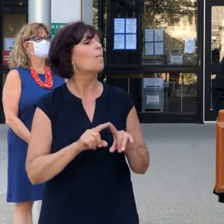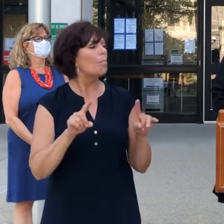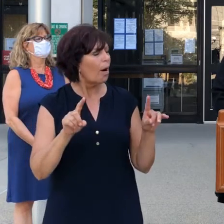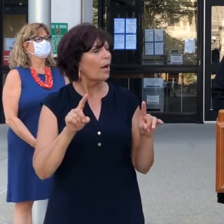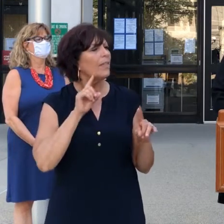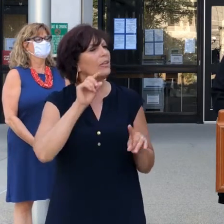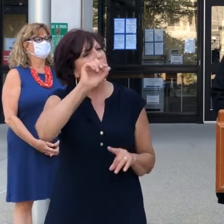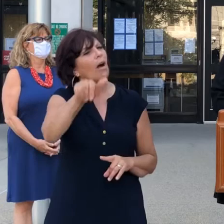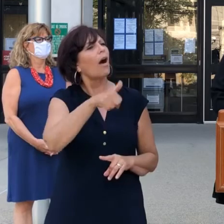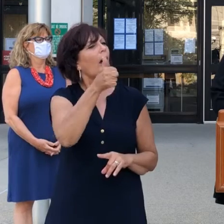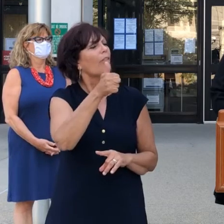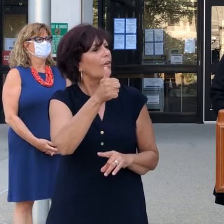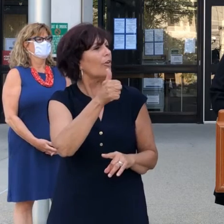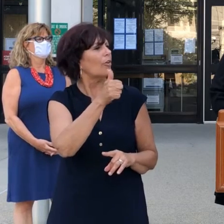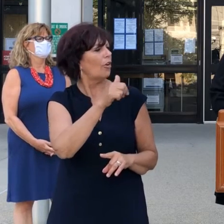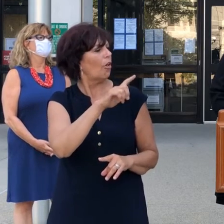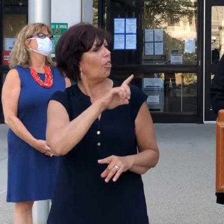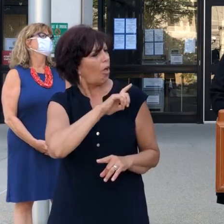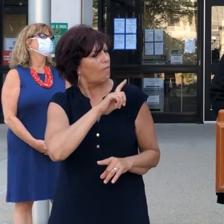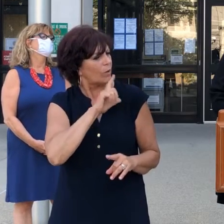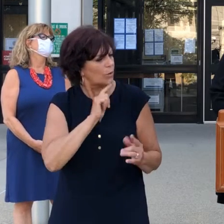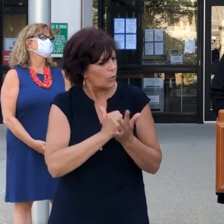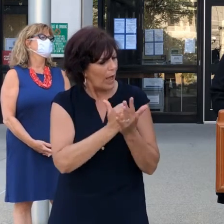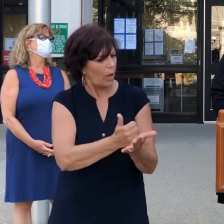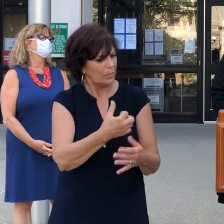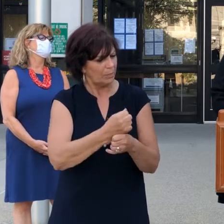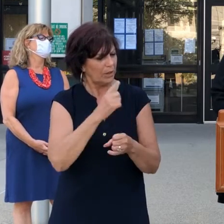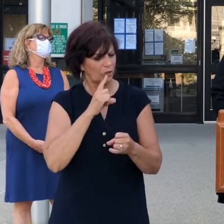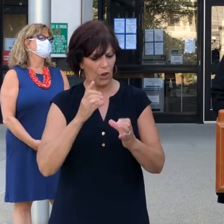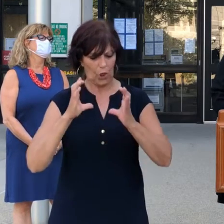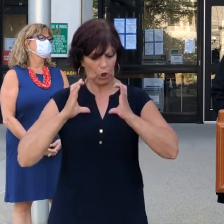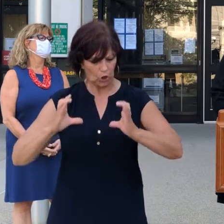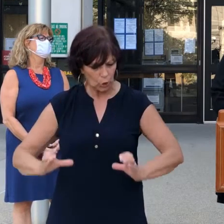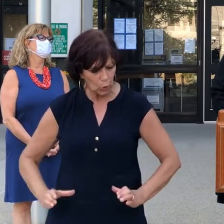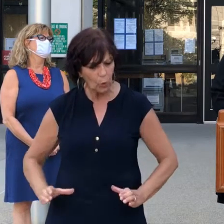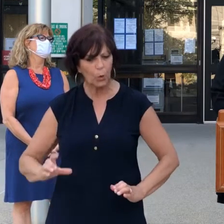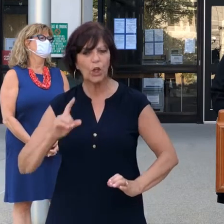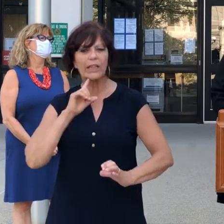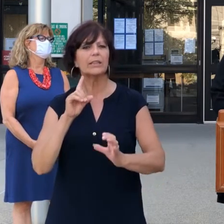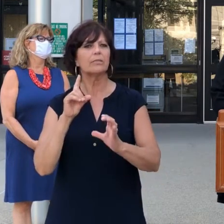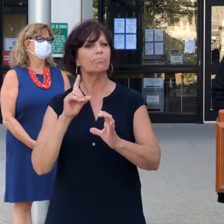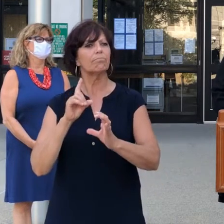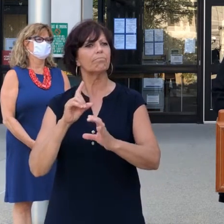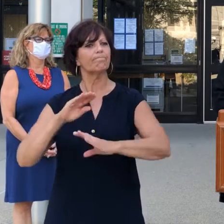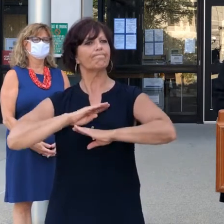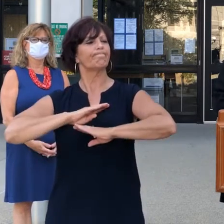other local law enforcement that we can work with to make sure that the consumer gets a resolution.